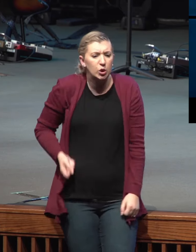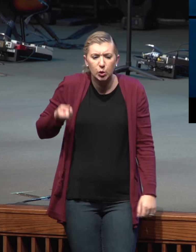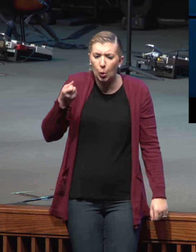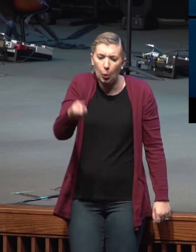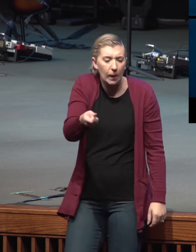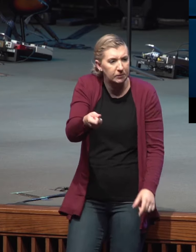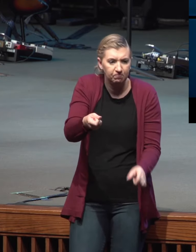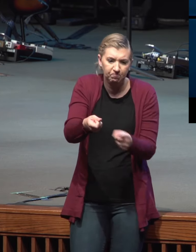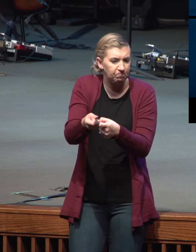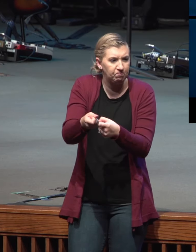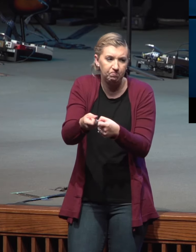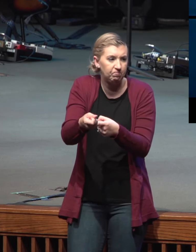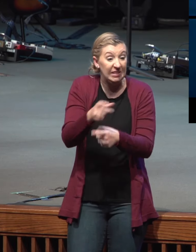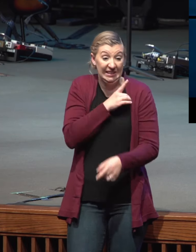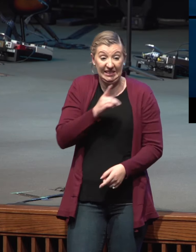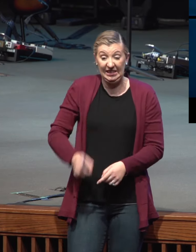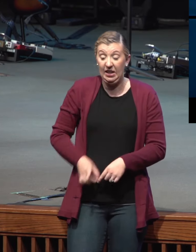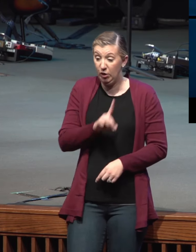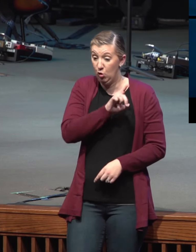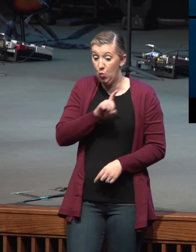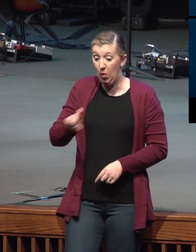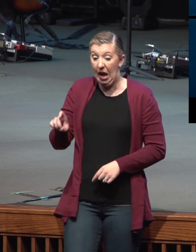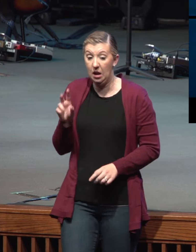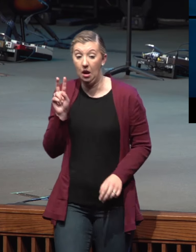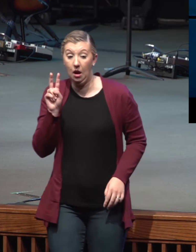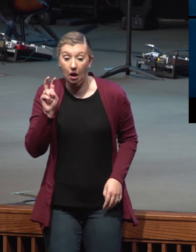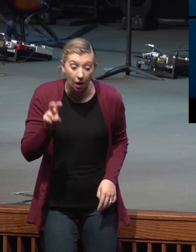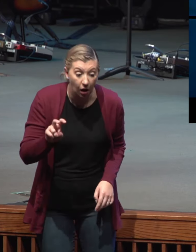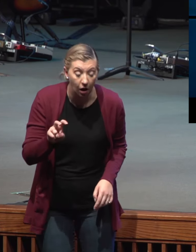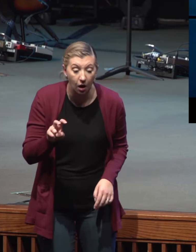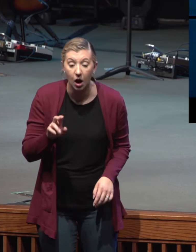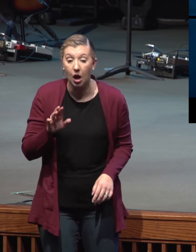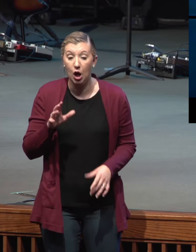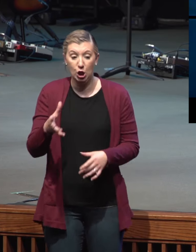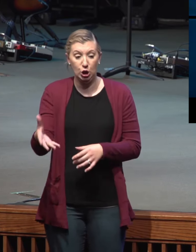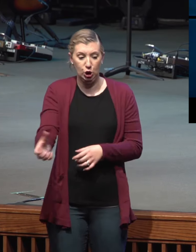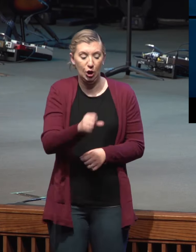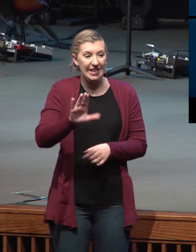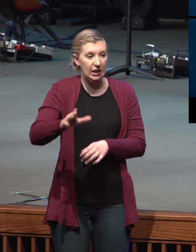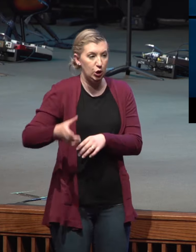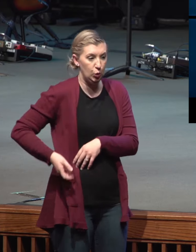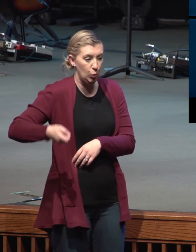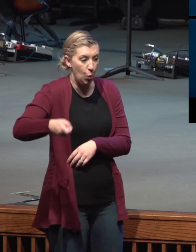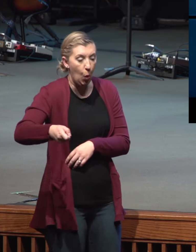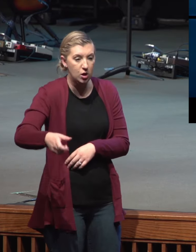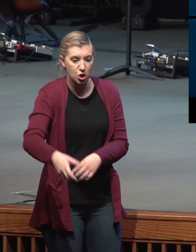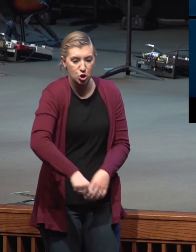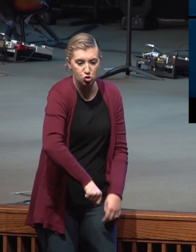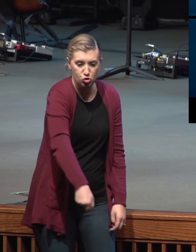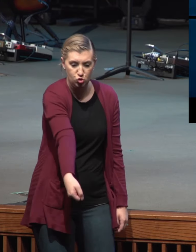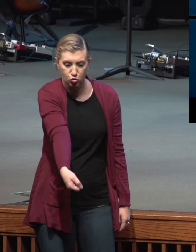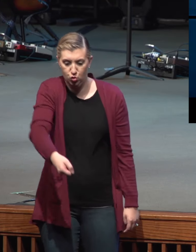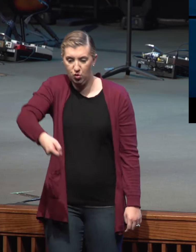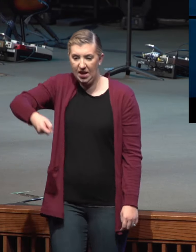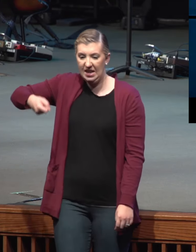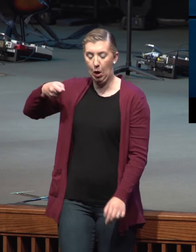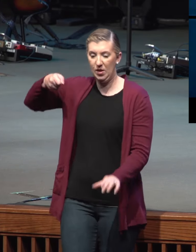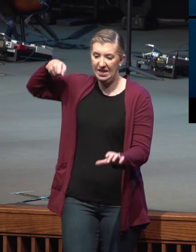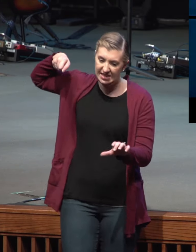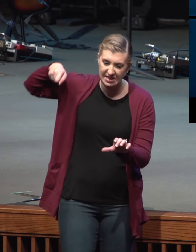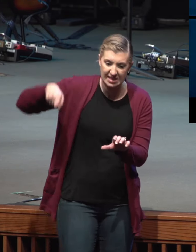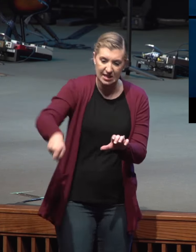of David. Then David ran and stood over the Philistine and took his sword and drew it out of its sheath and killed